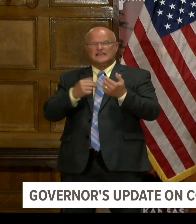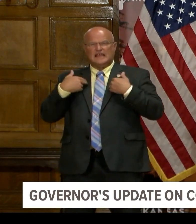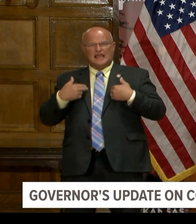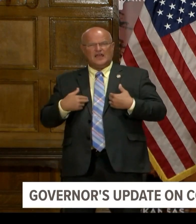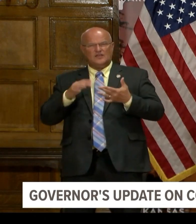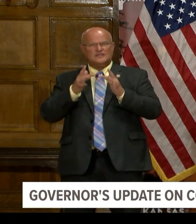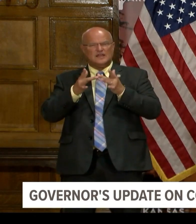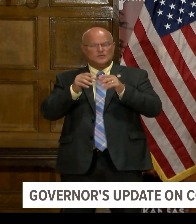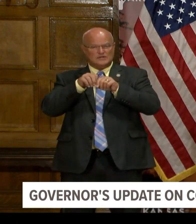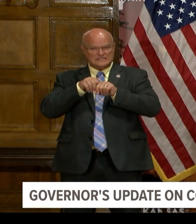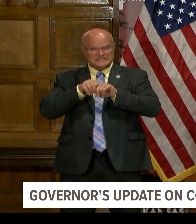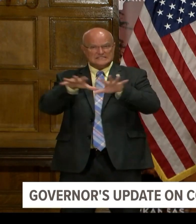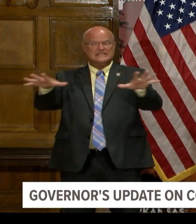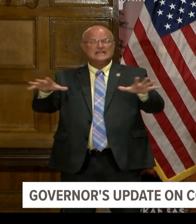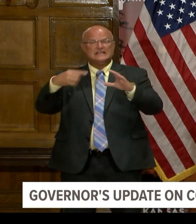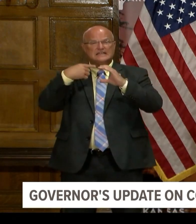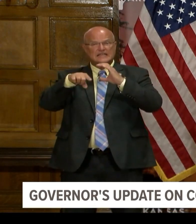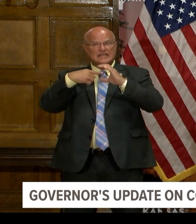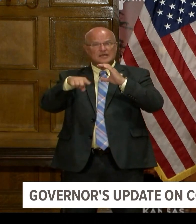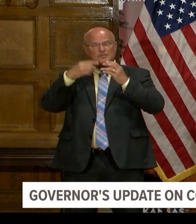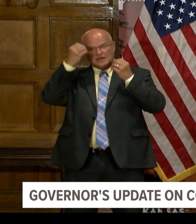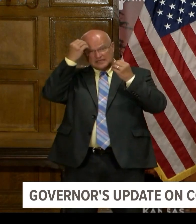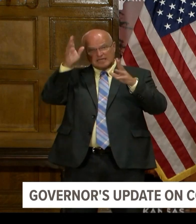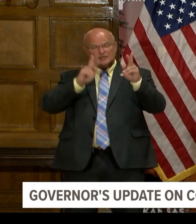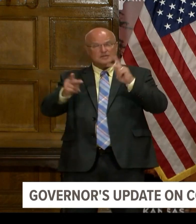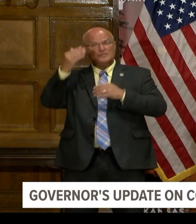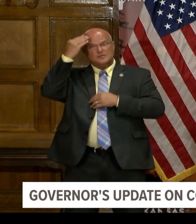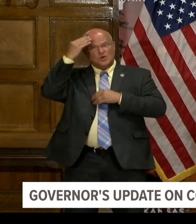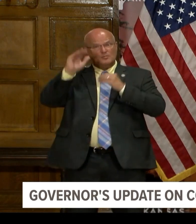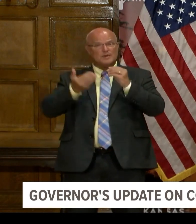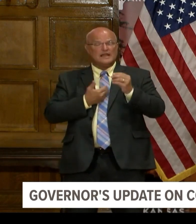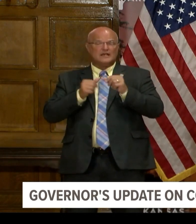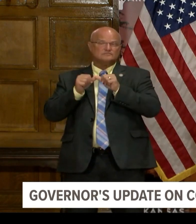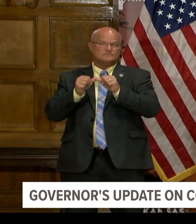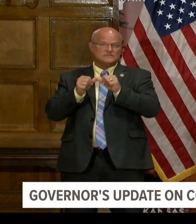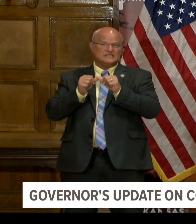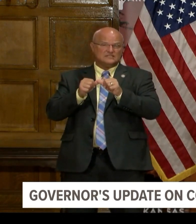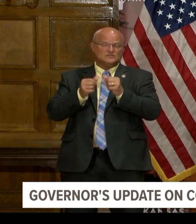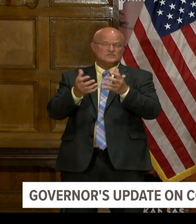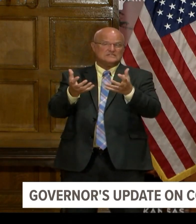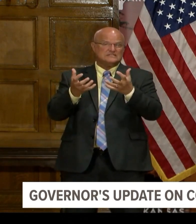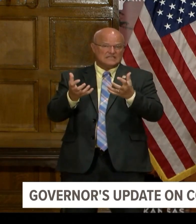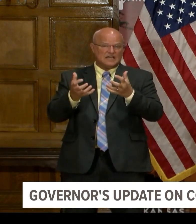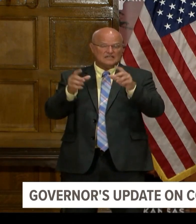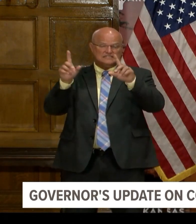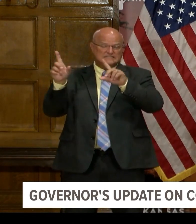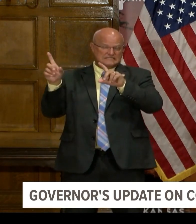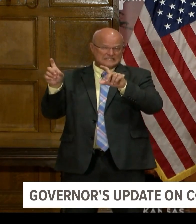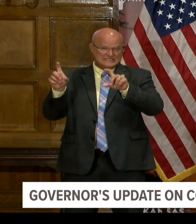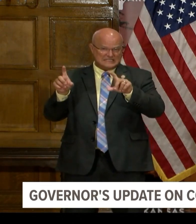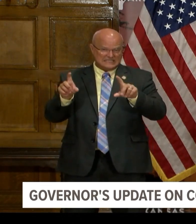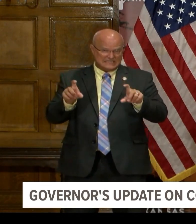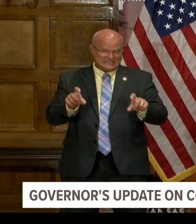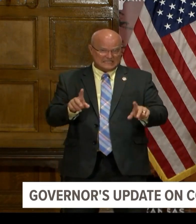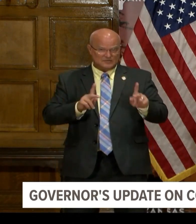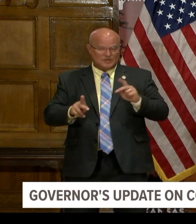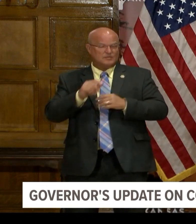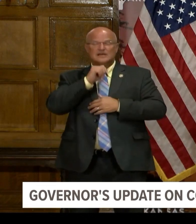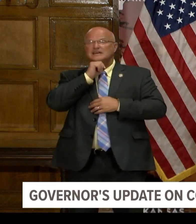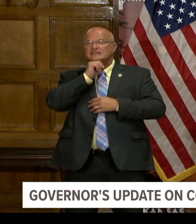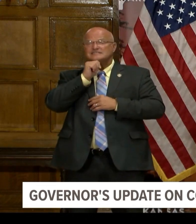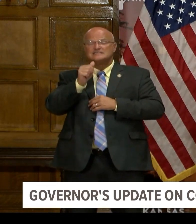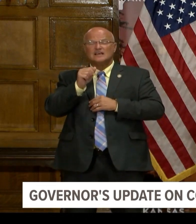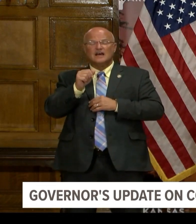an email letting practitioners know about our continued desire to test these individuals. This is not an absolute